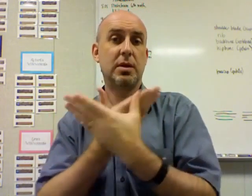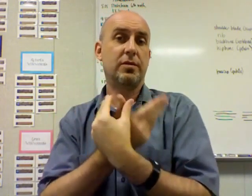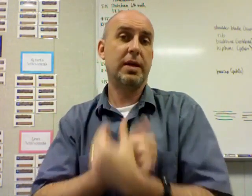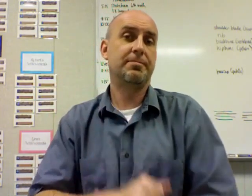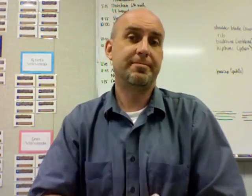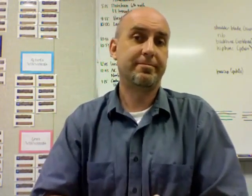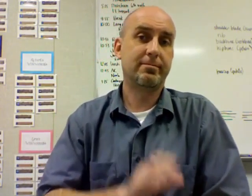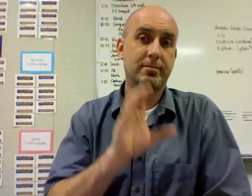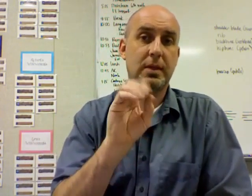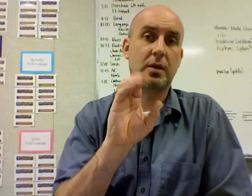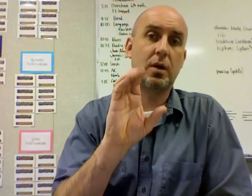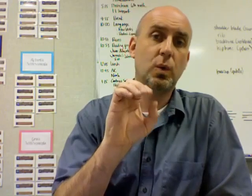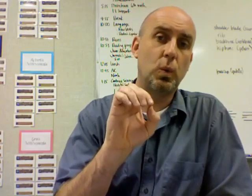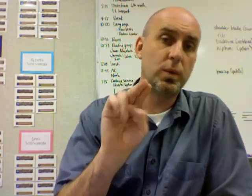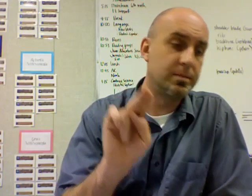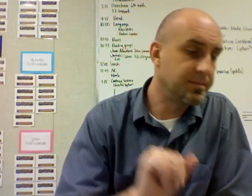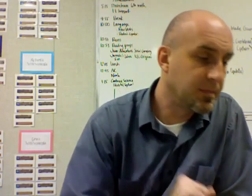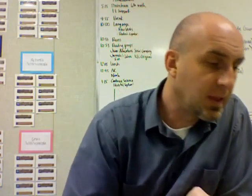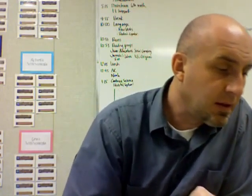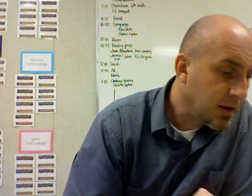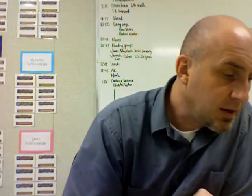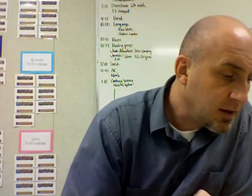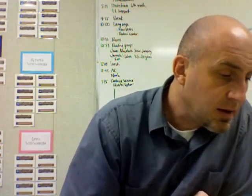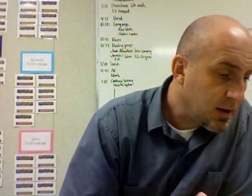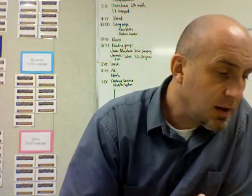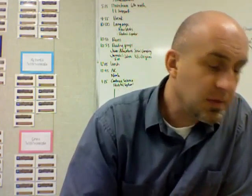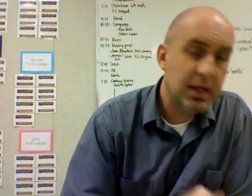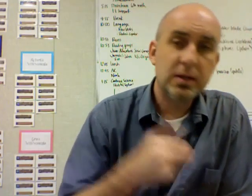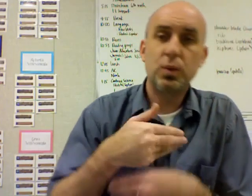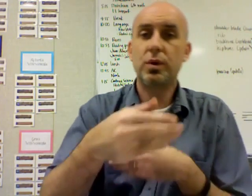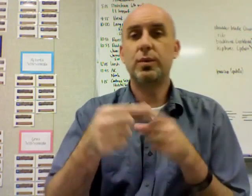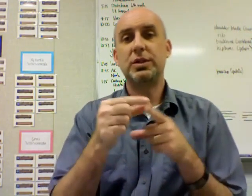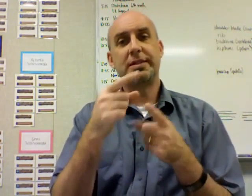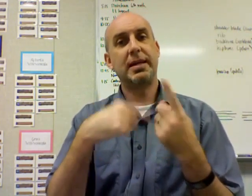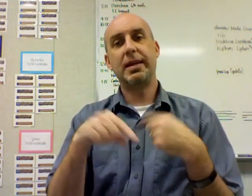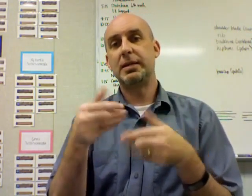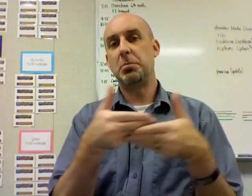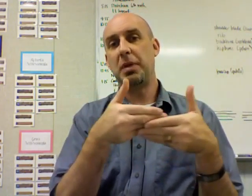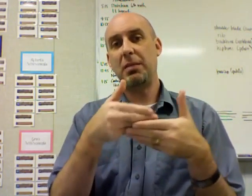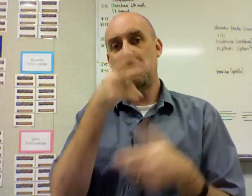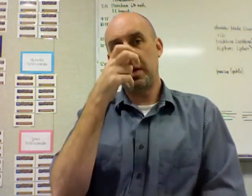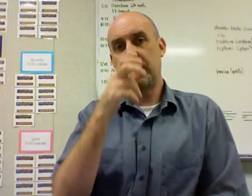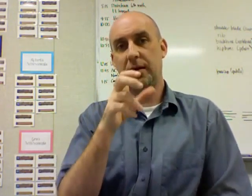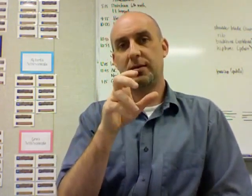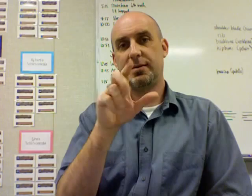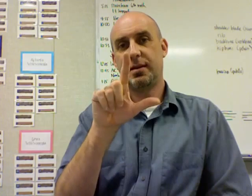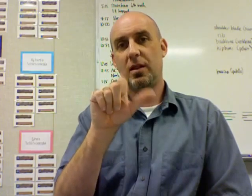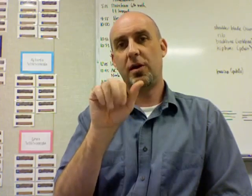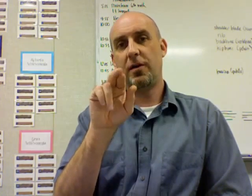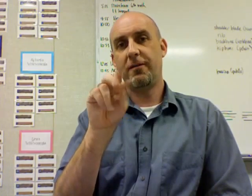butterfly. Cocoon. The next word, we just sign it as baby bug,